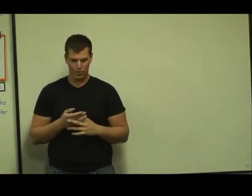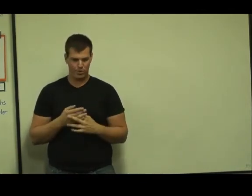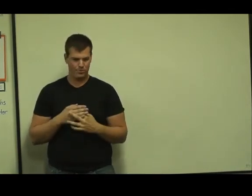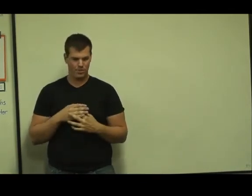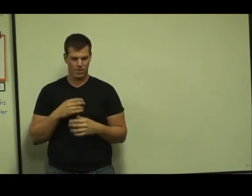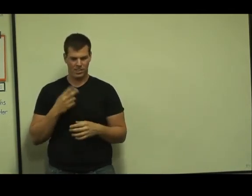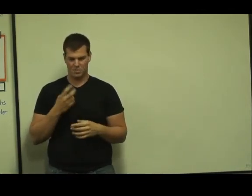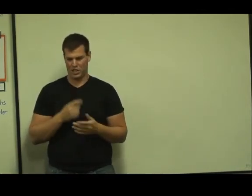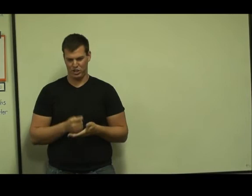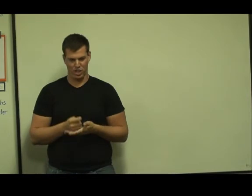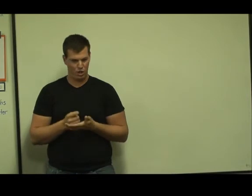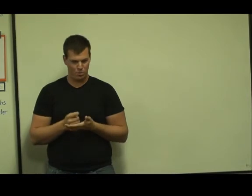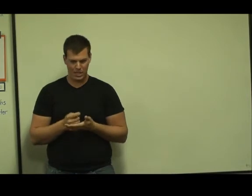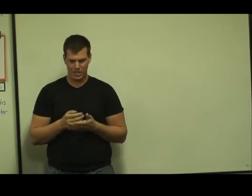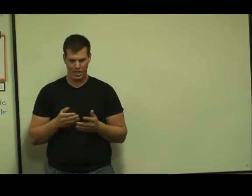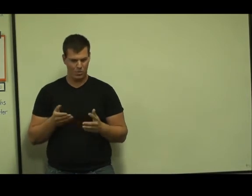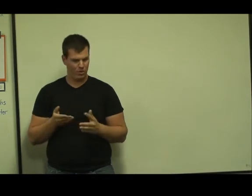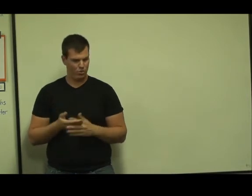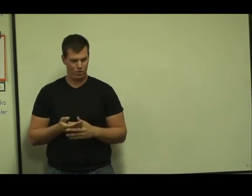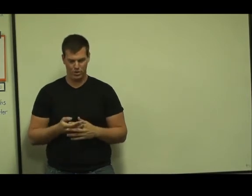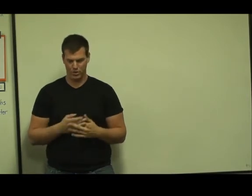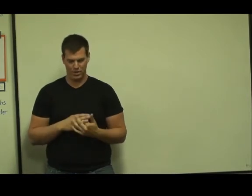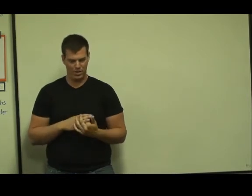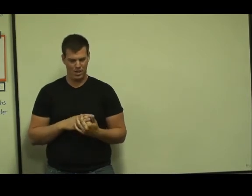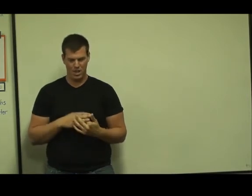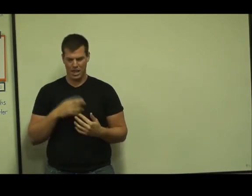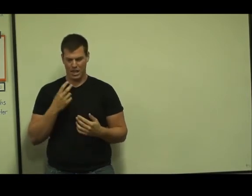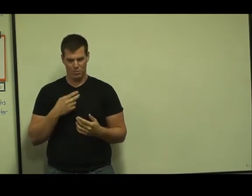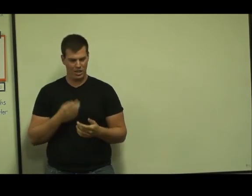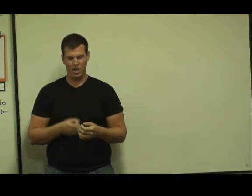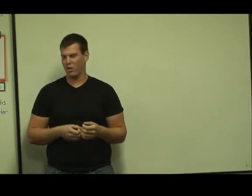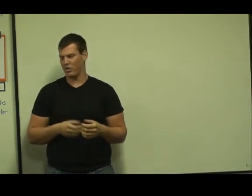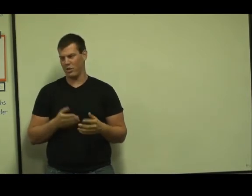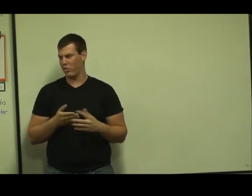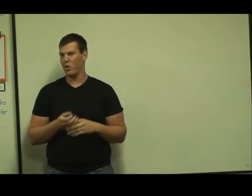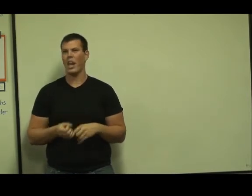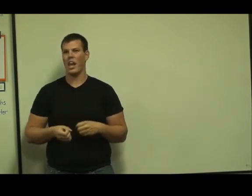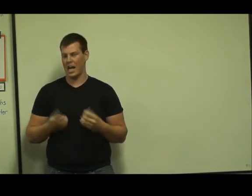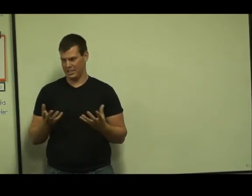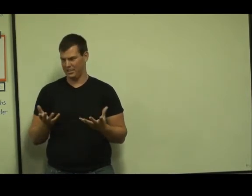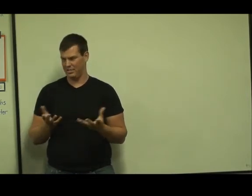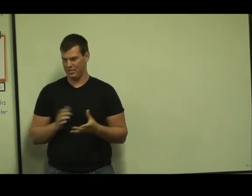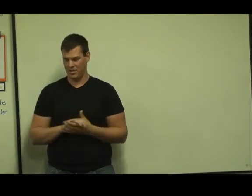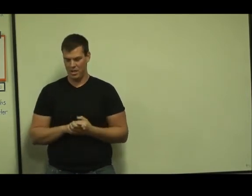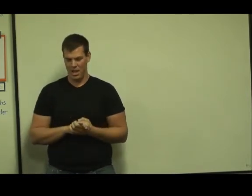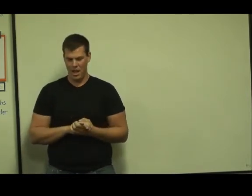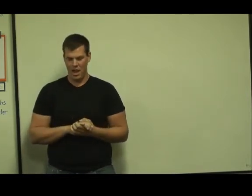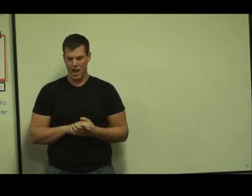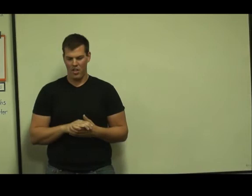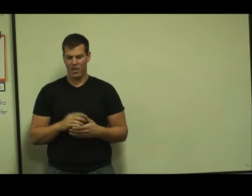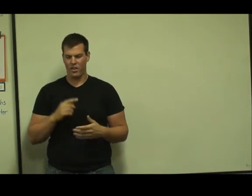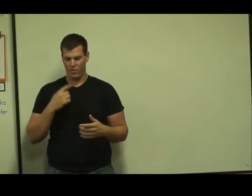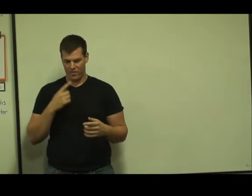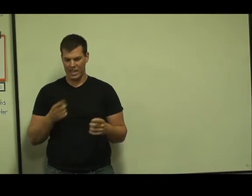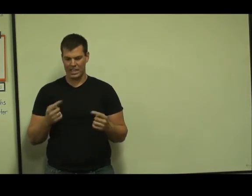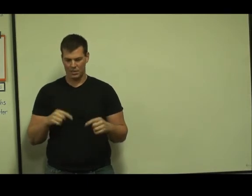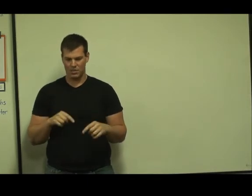to therapy, I went to midweek, or I went to an art. And then finally came